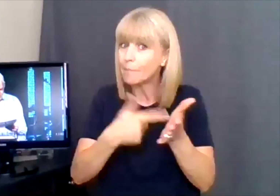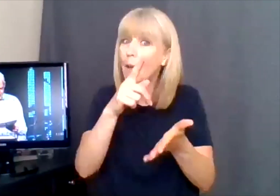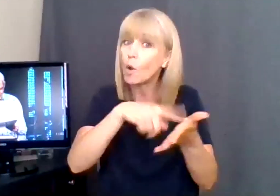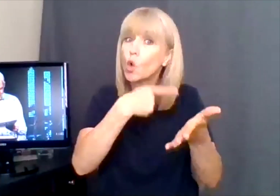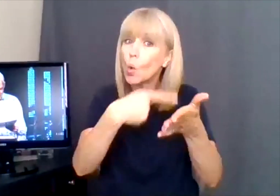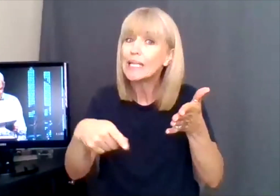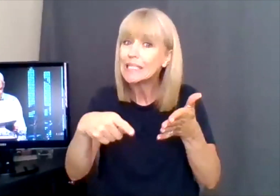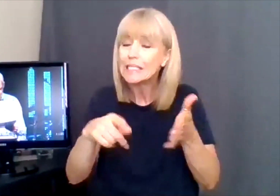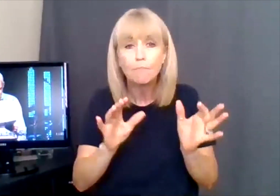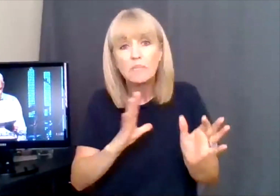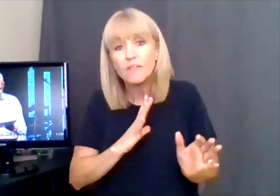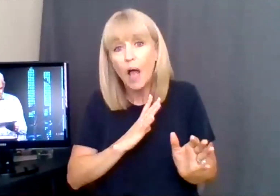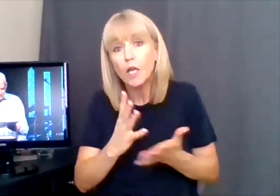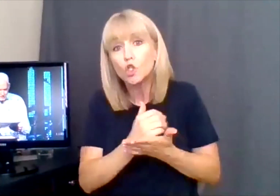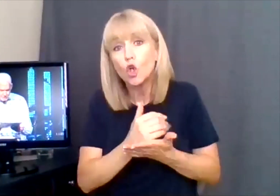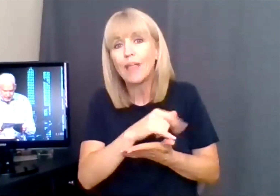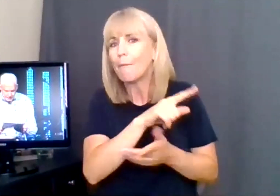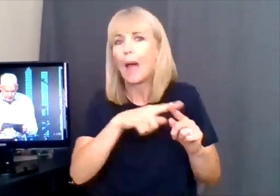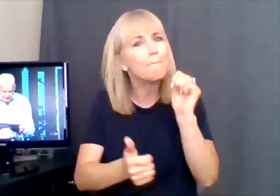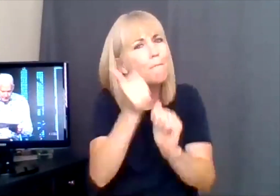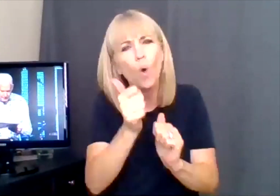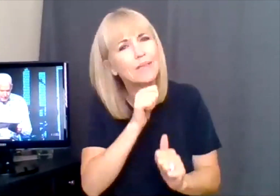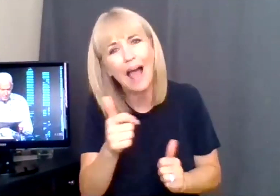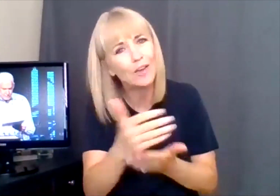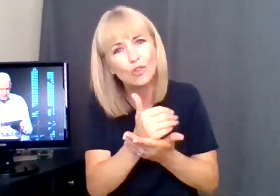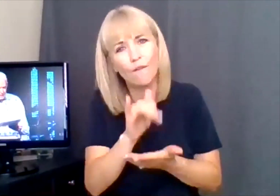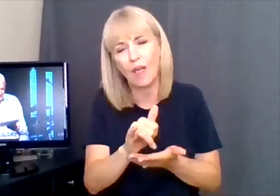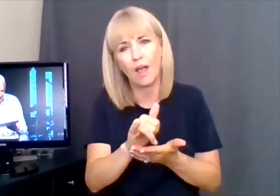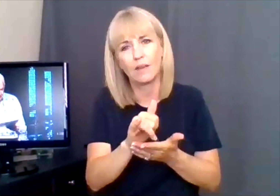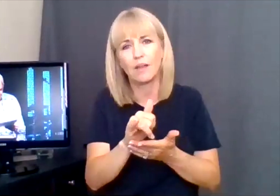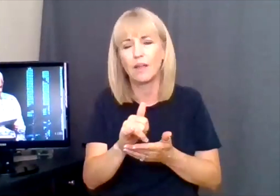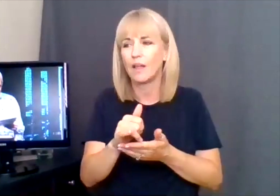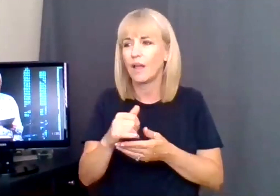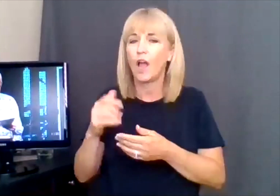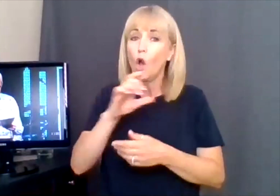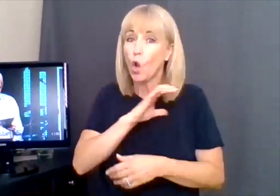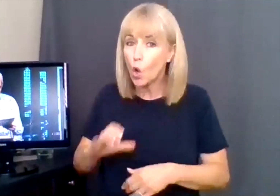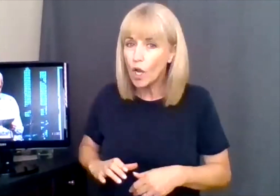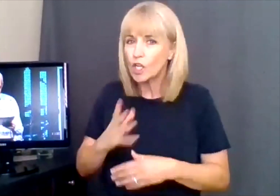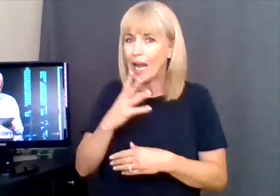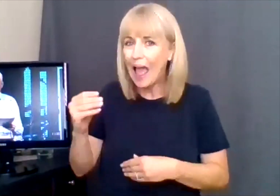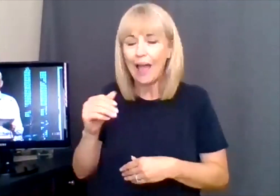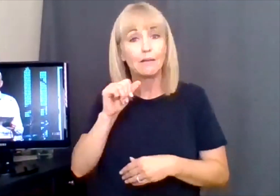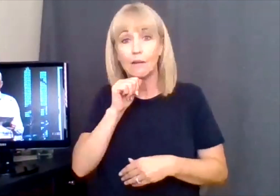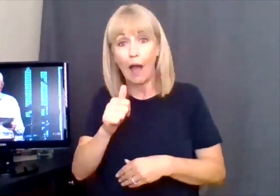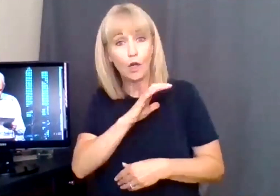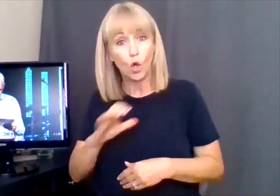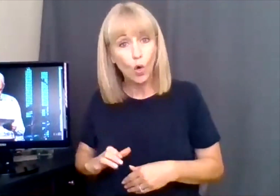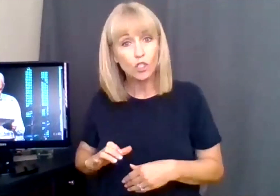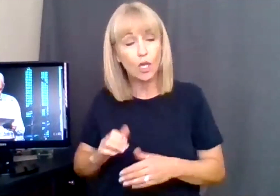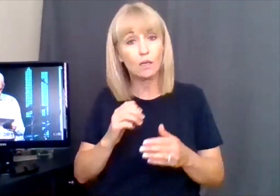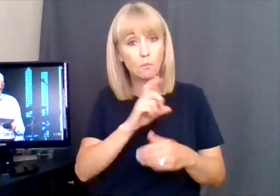but most of the time it's not. With diminishing public opinion, Christian and non-believing officers alike do look to the church